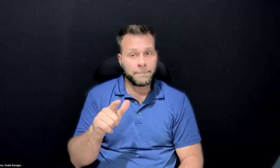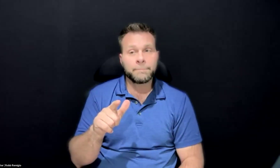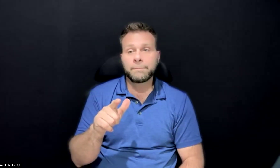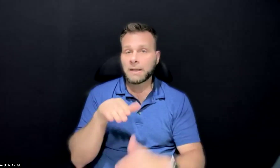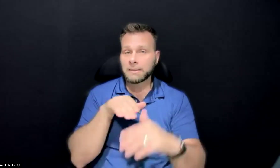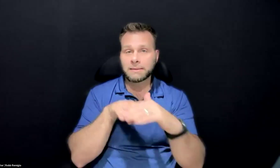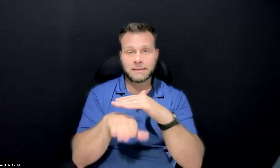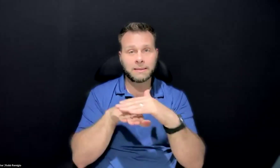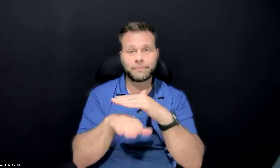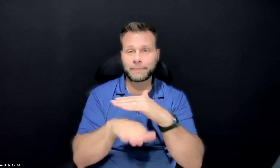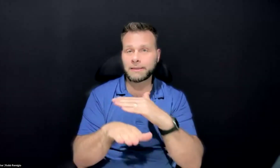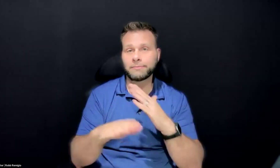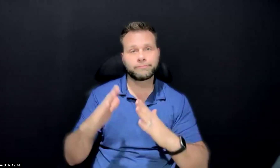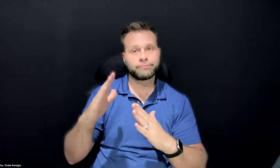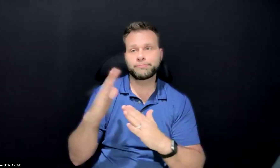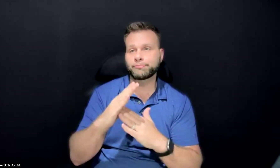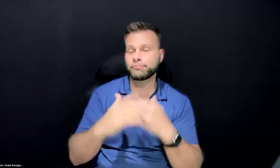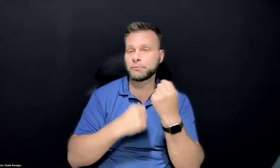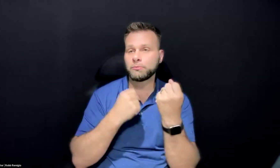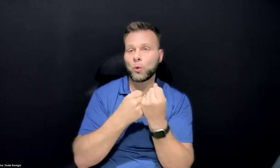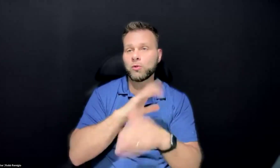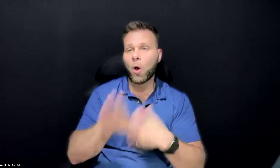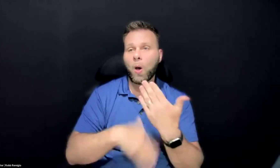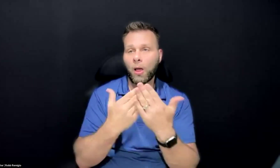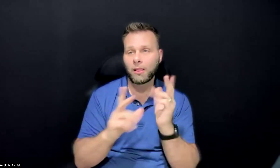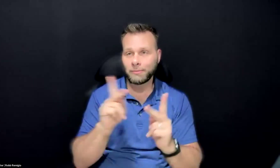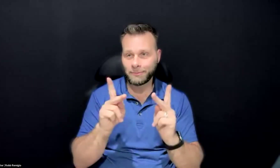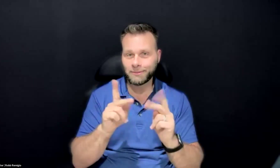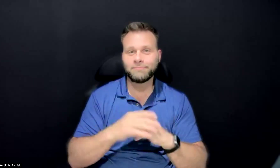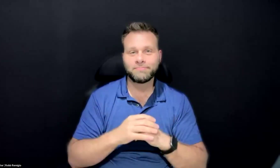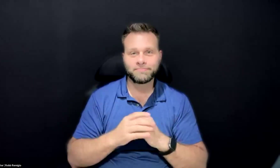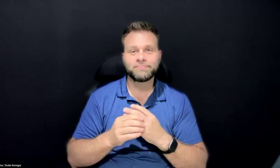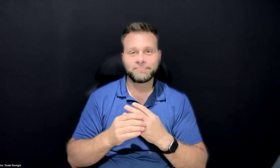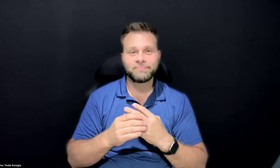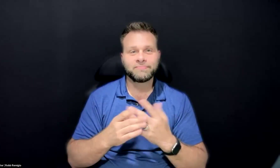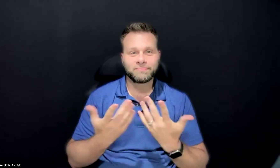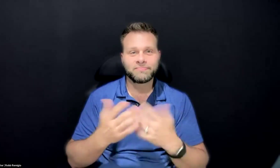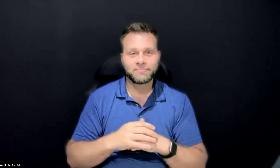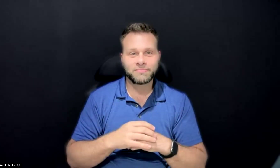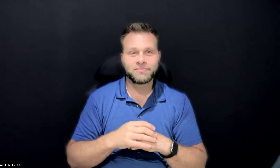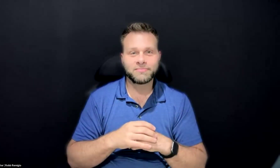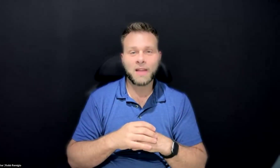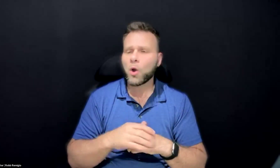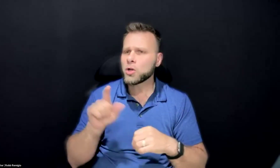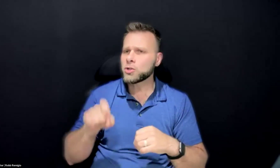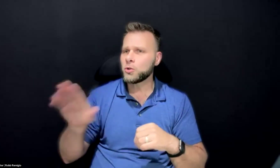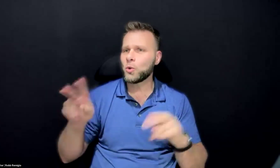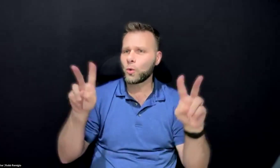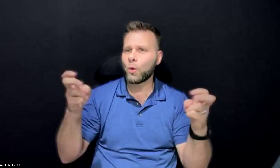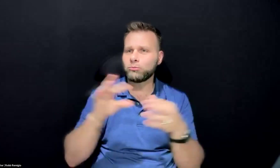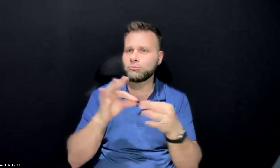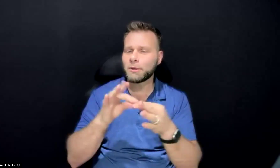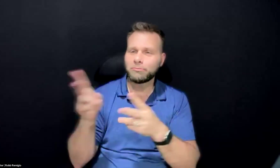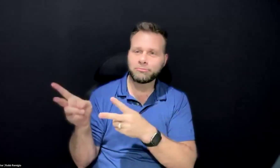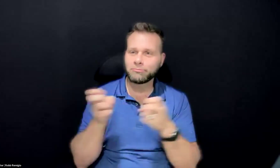we are the boats in accessibility, I suppose, in this badly phrased analogy. We should put that quote in our next PowerPoint. That's